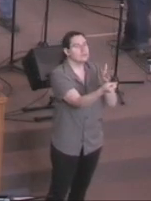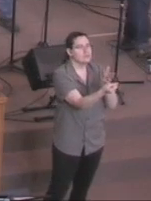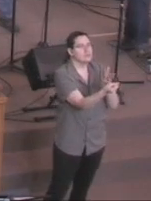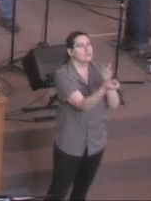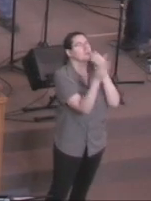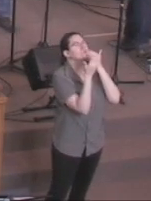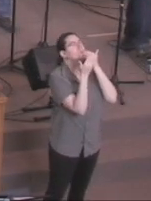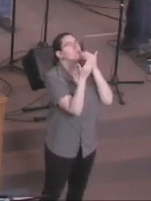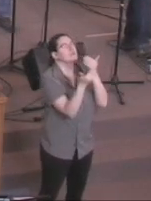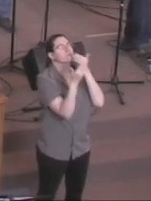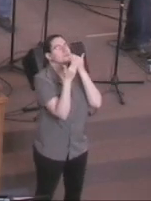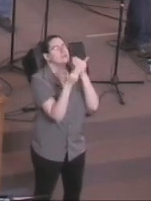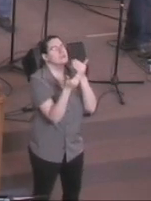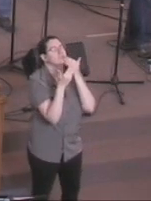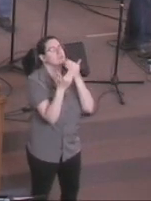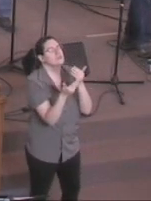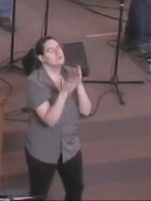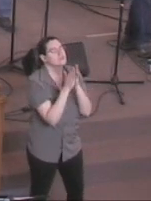Thank you. We thank you.